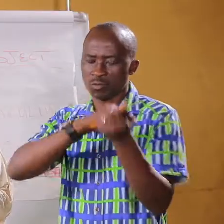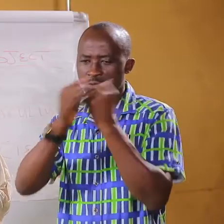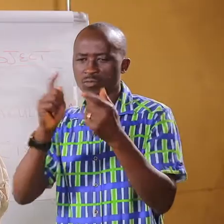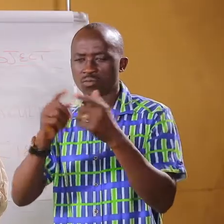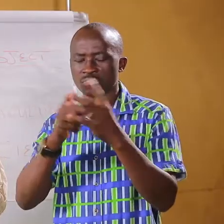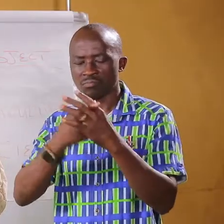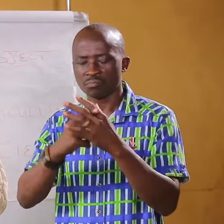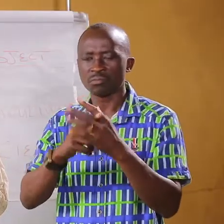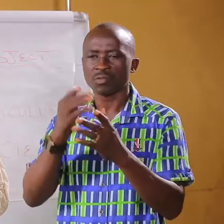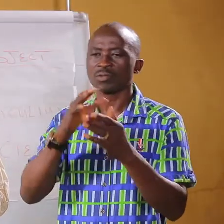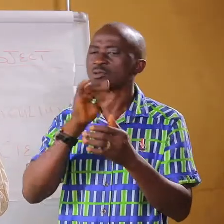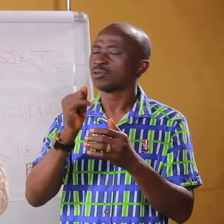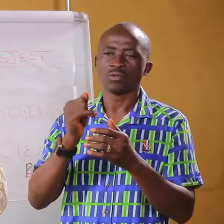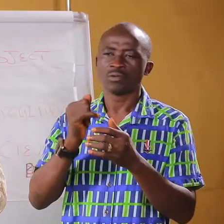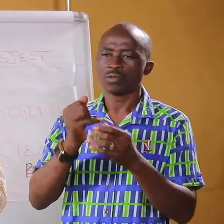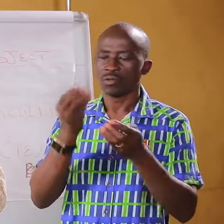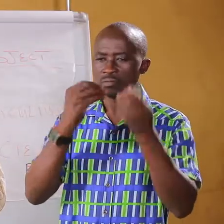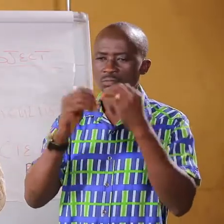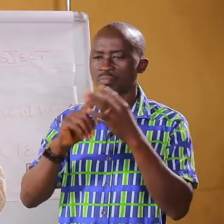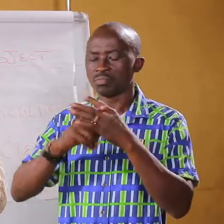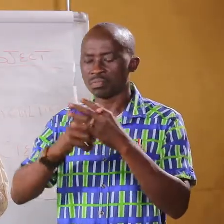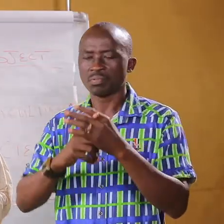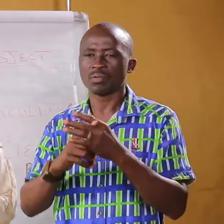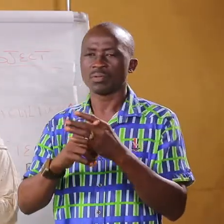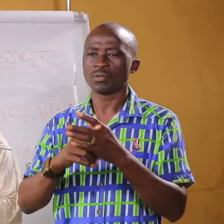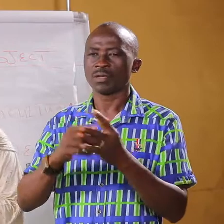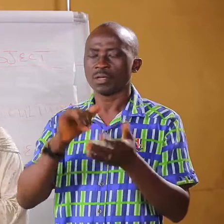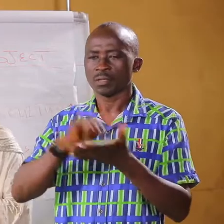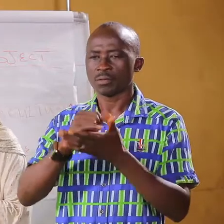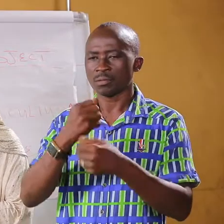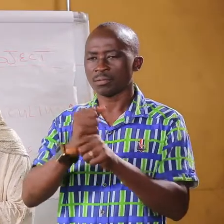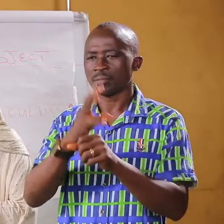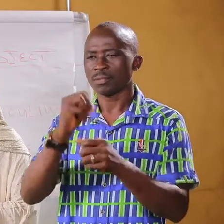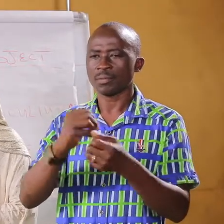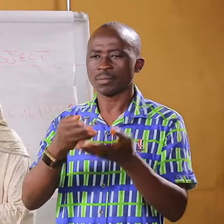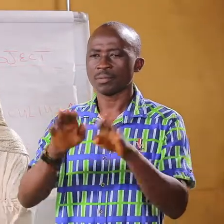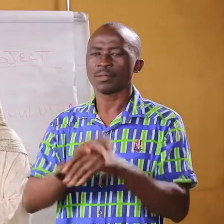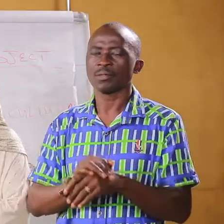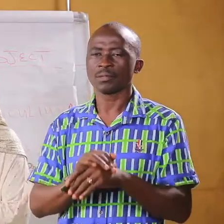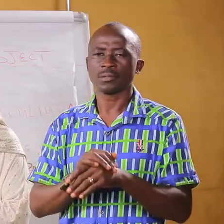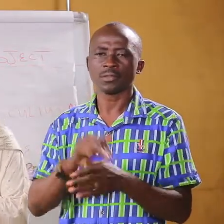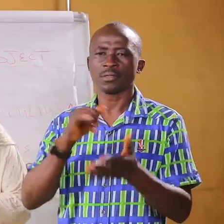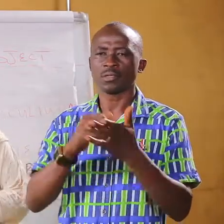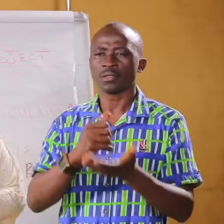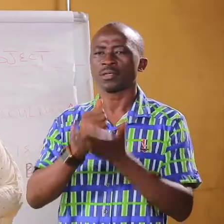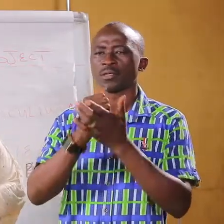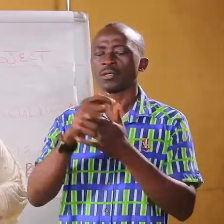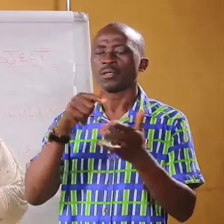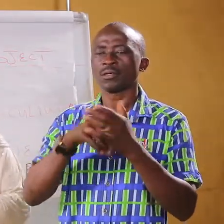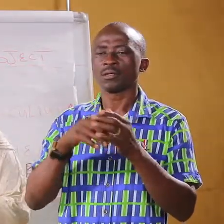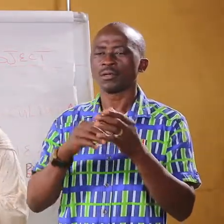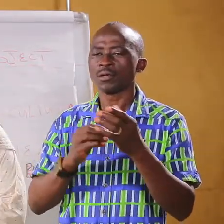they may not be what? Friendly to cowpea. So that is why it really helps in control of